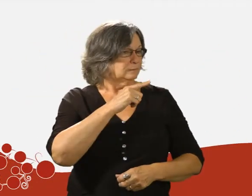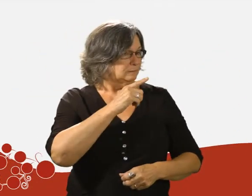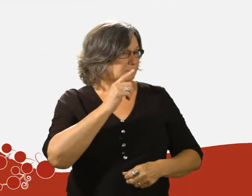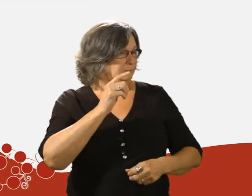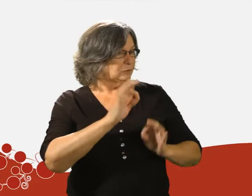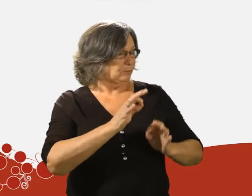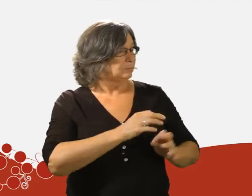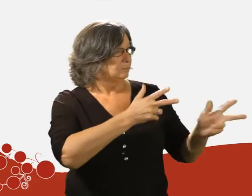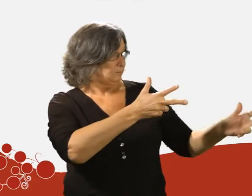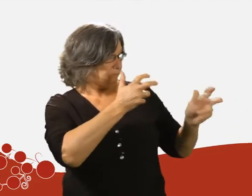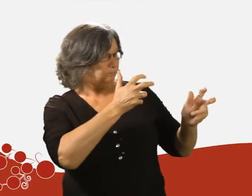and voicing all signed messages.